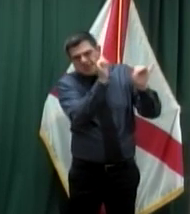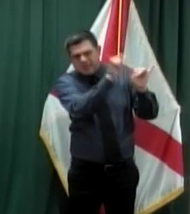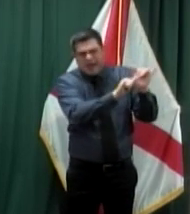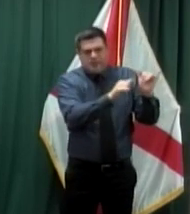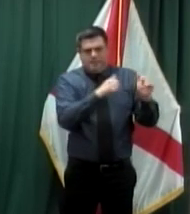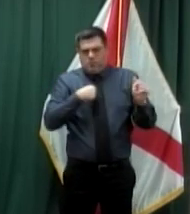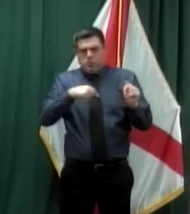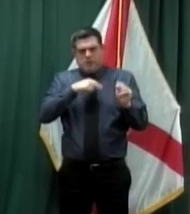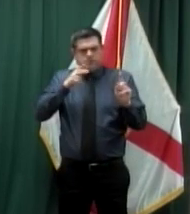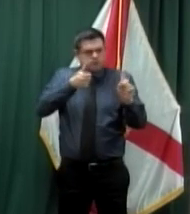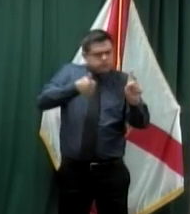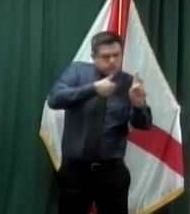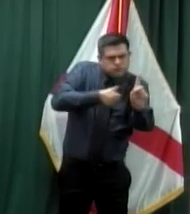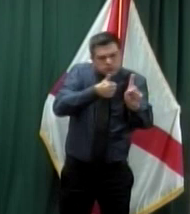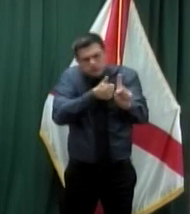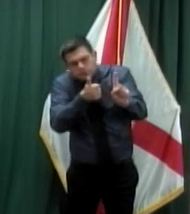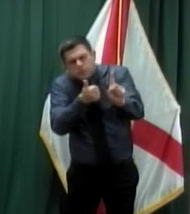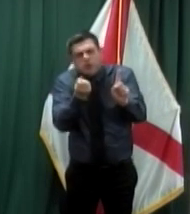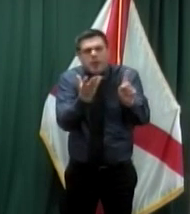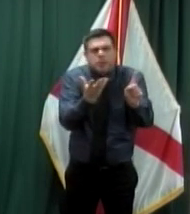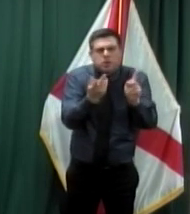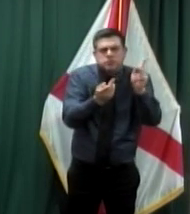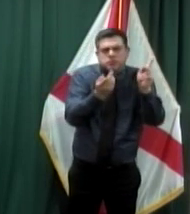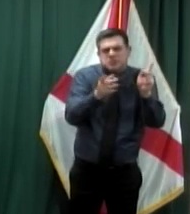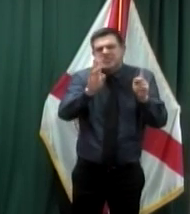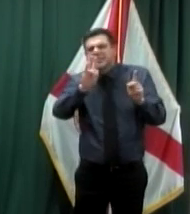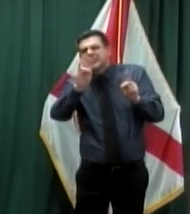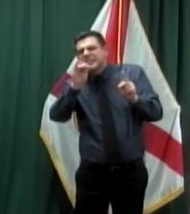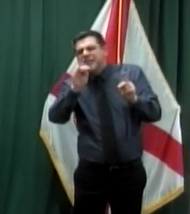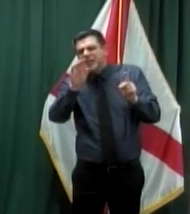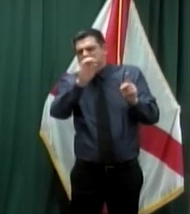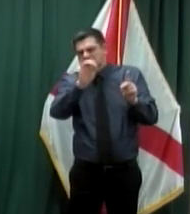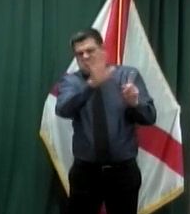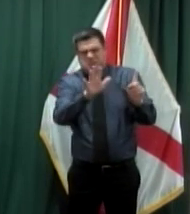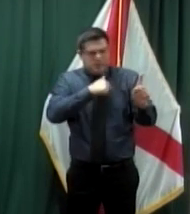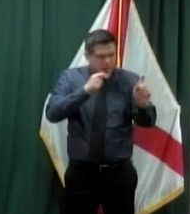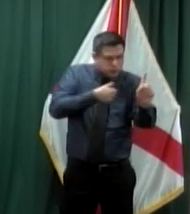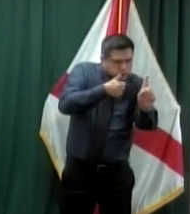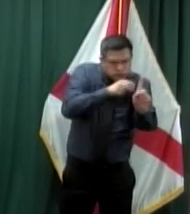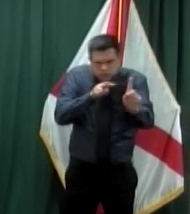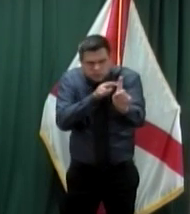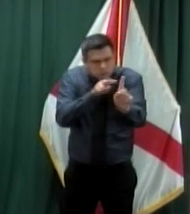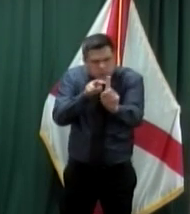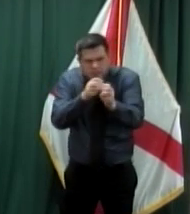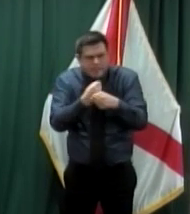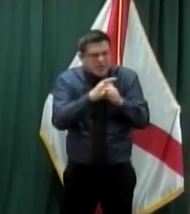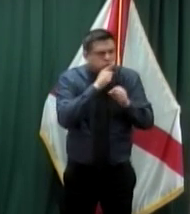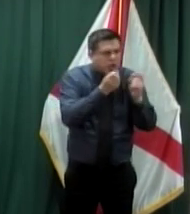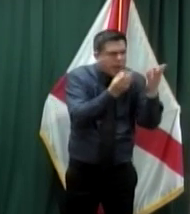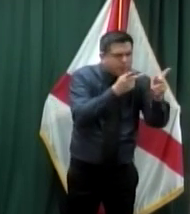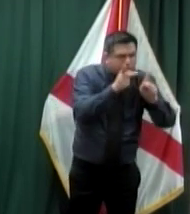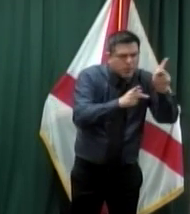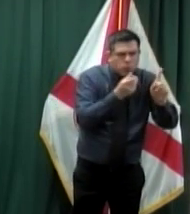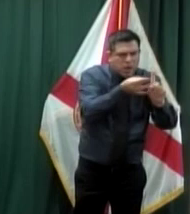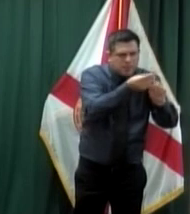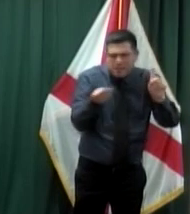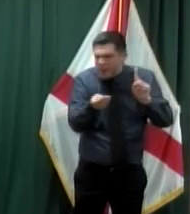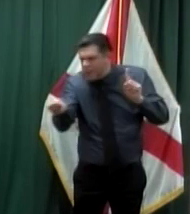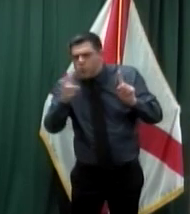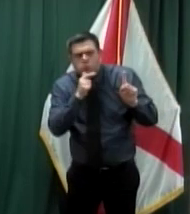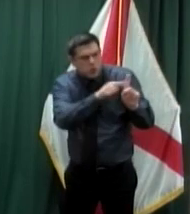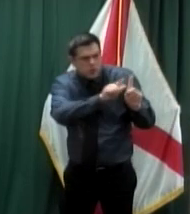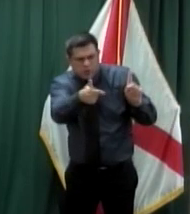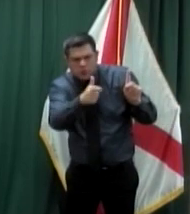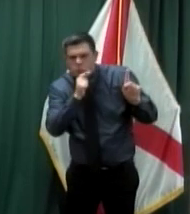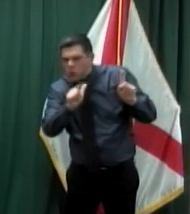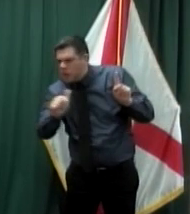people have completed that monitoring period, whether they're cases, persons under investigation, or asymptomatic folks who have tested